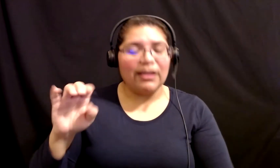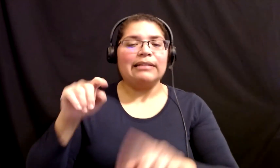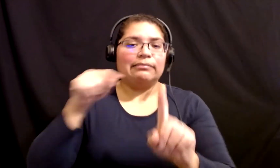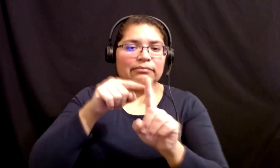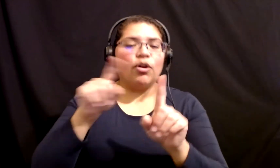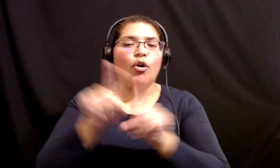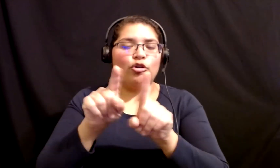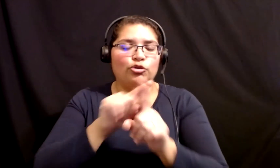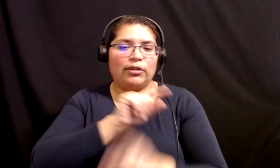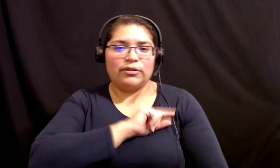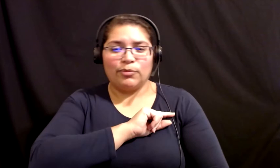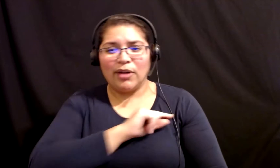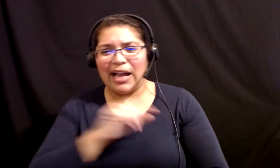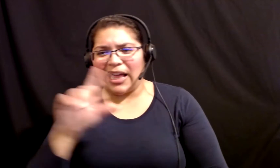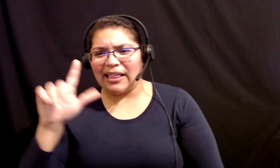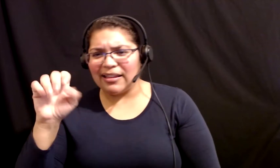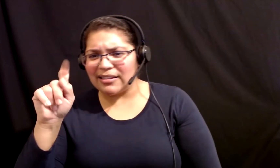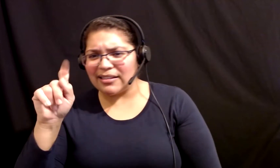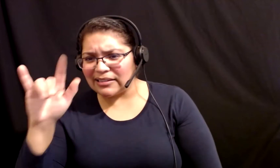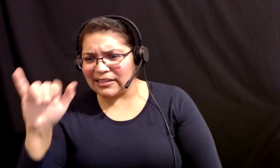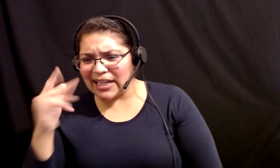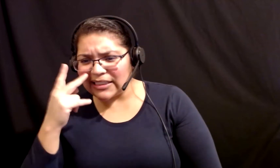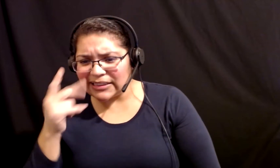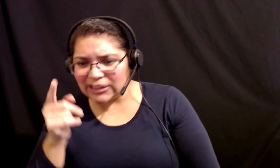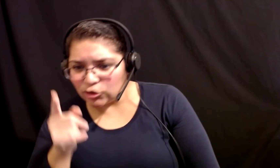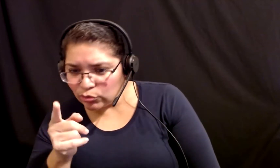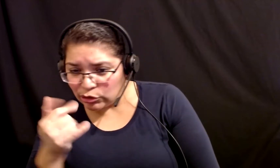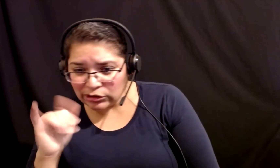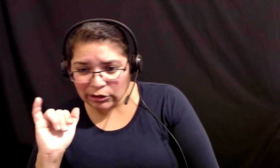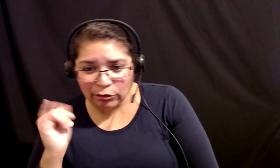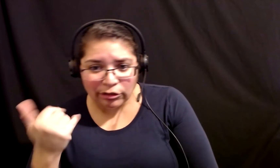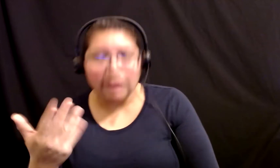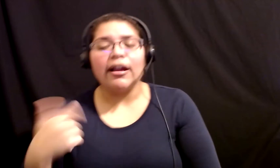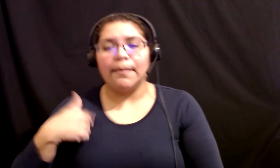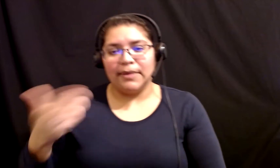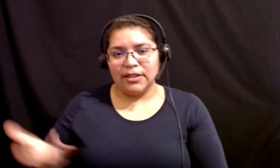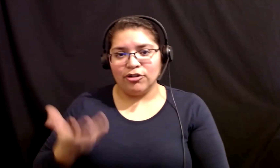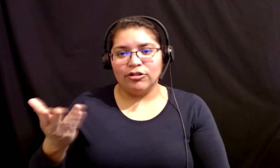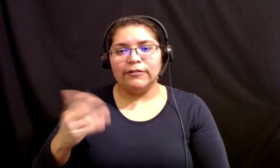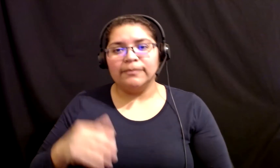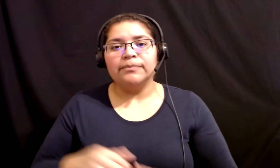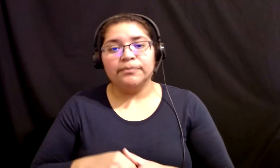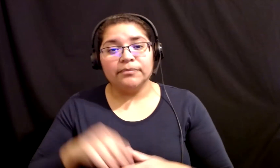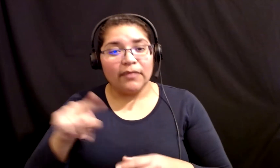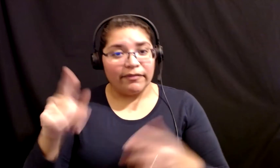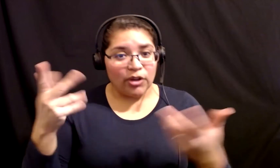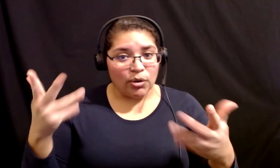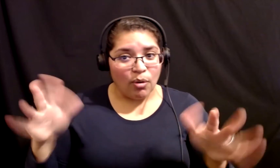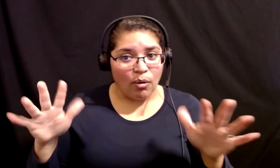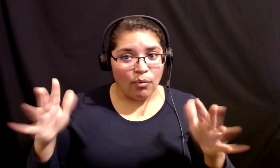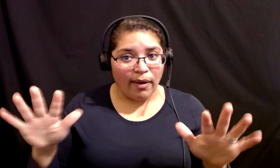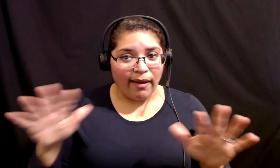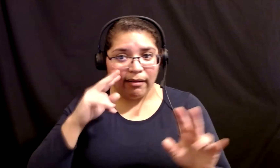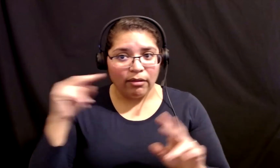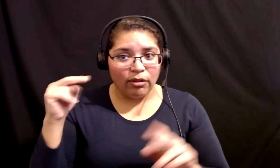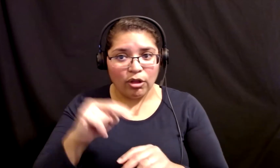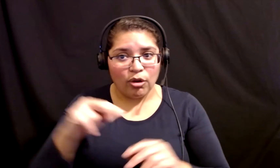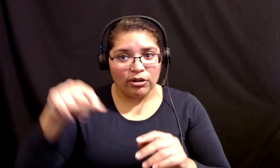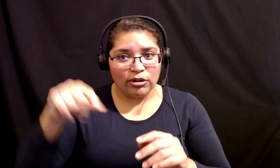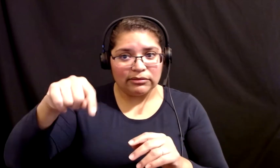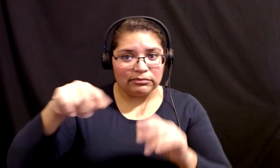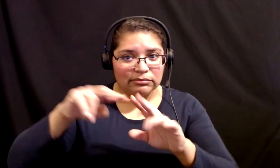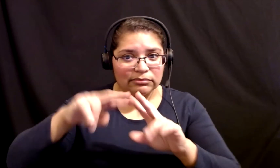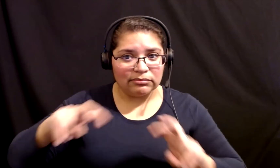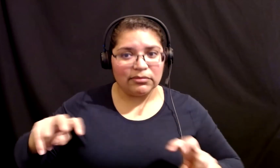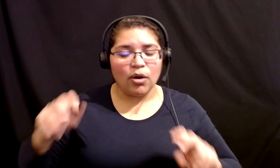if you, I saw you on here. Are you there still? I am here. Okay. Have you already looked into this, or can we just put